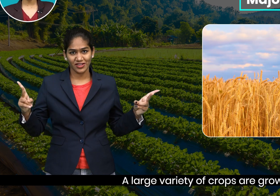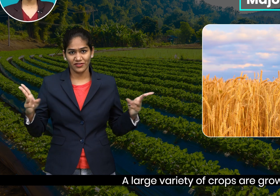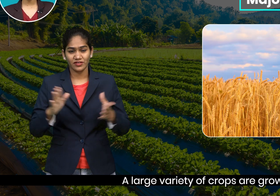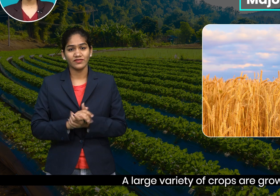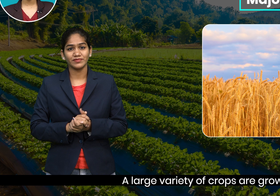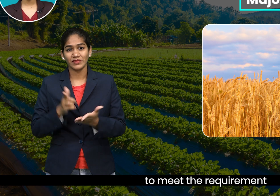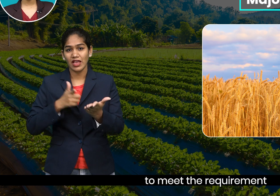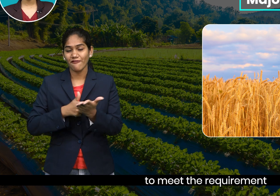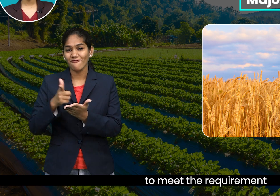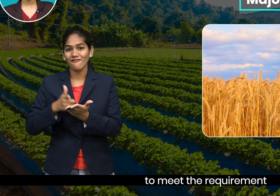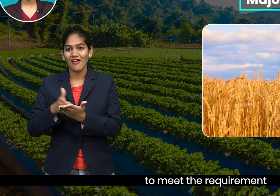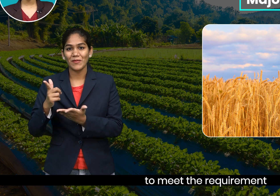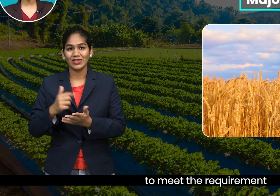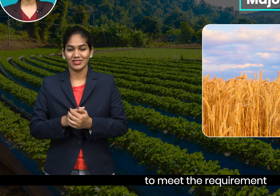requirement